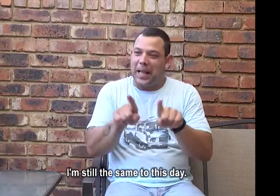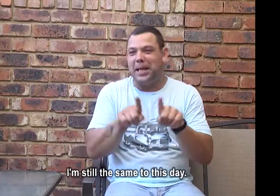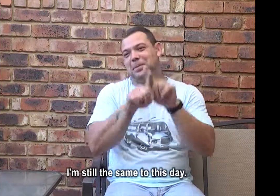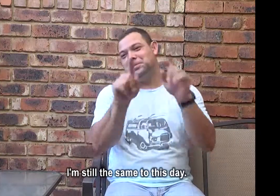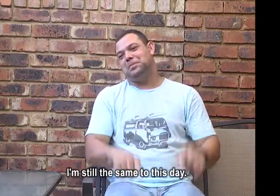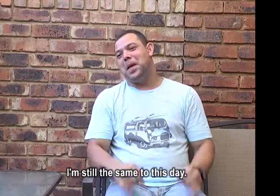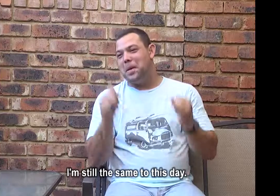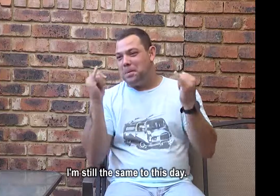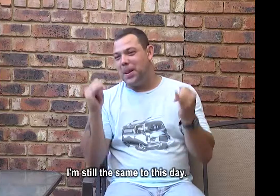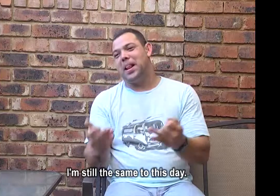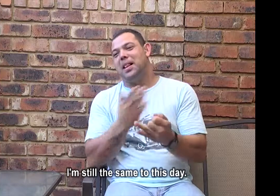same to this day.